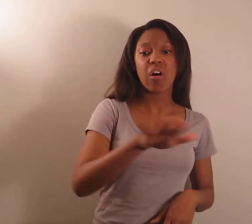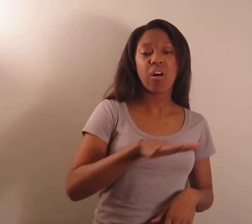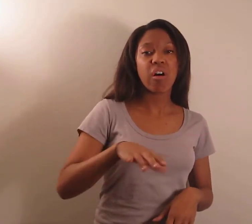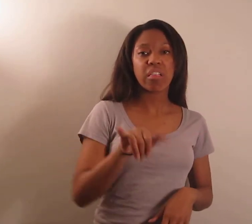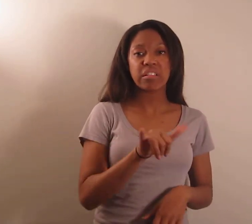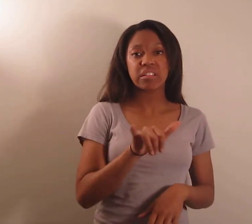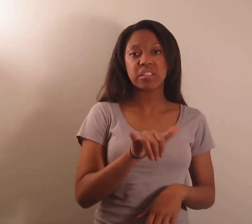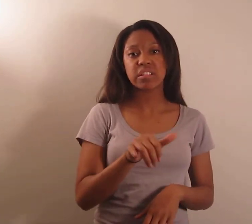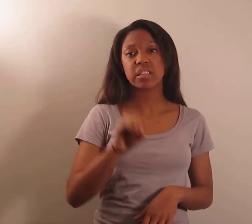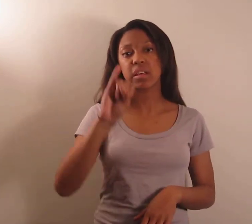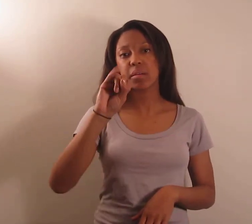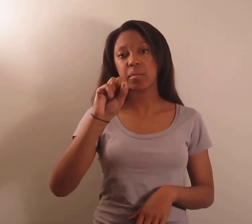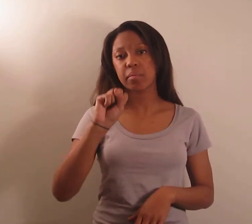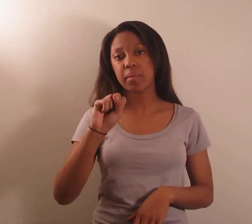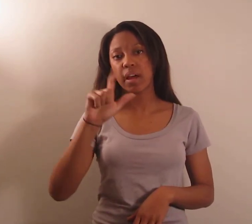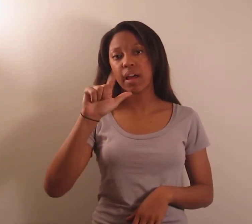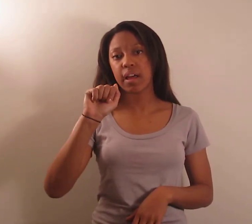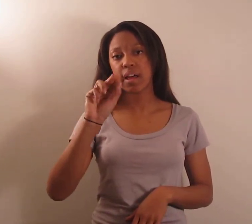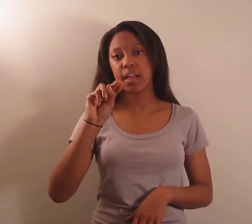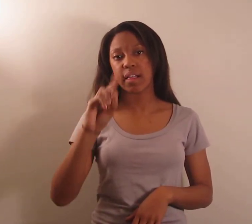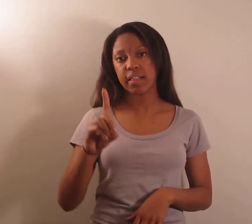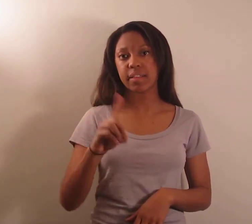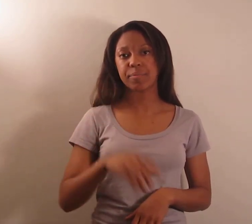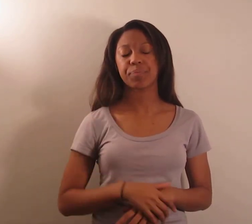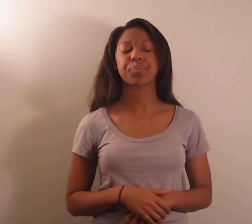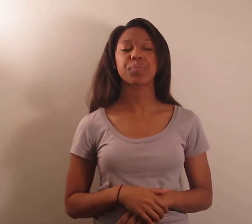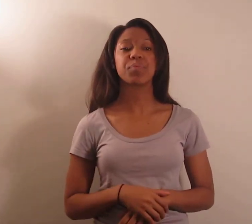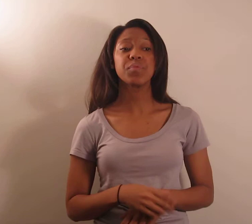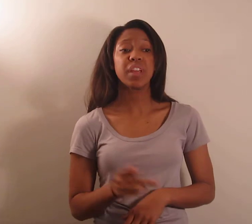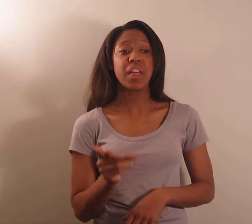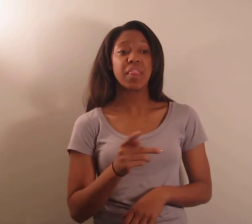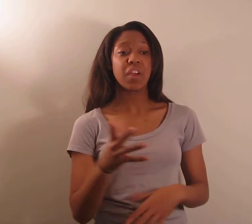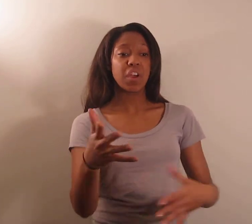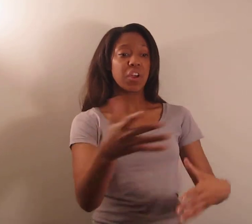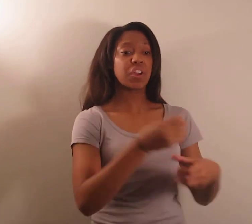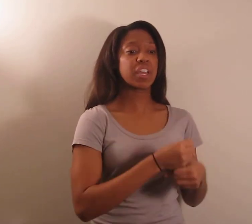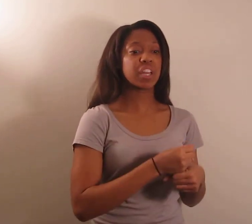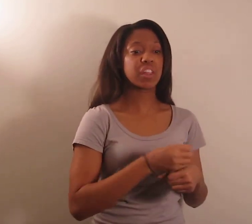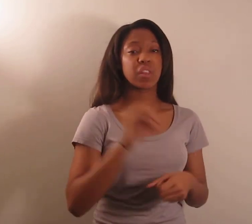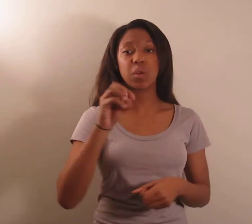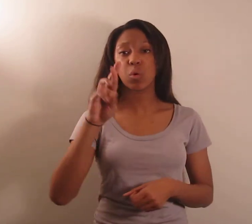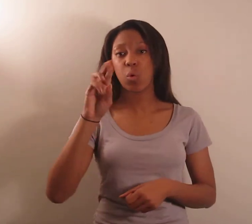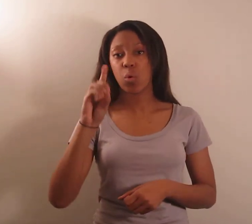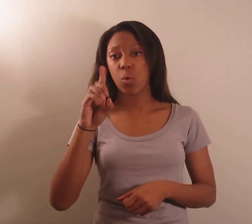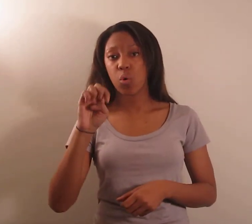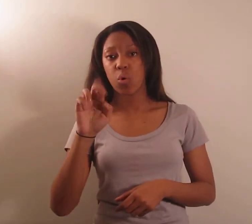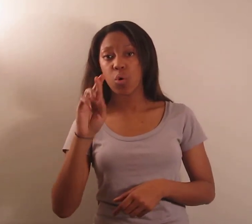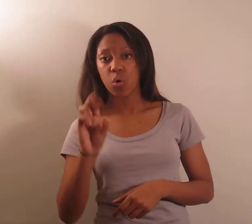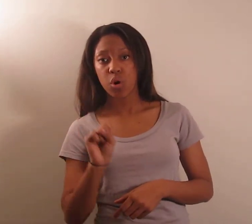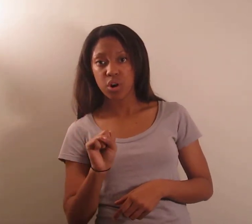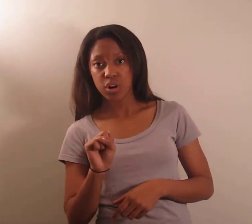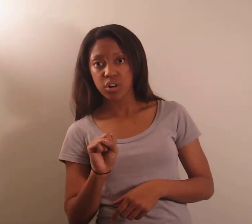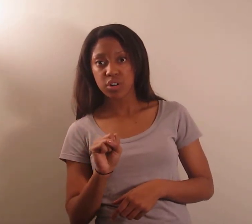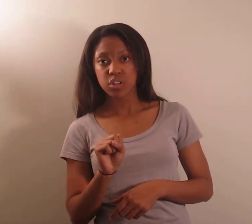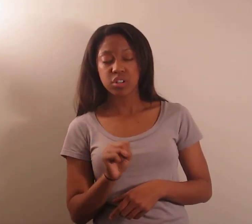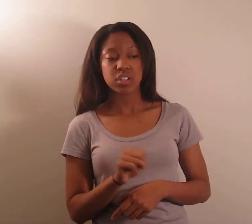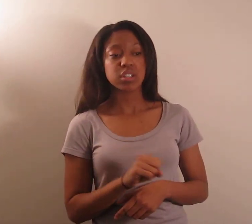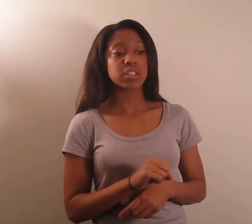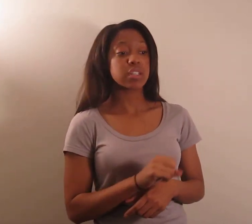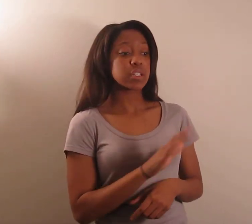While they're getting the orders from the department stores, there's some small shop a half a mile away that's willing to beat them by